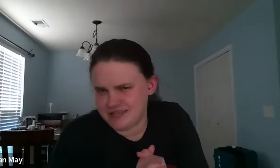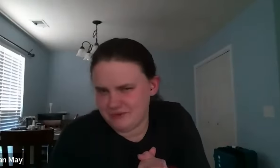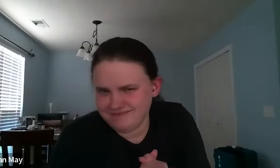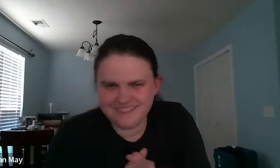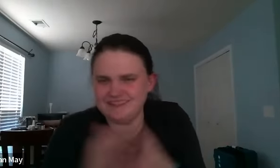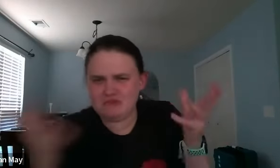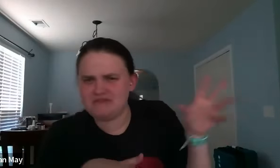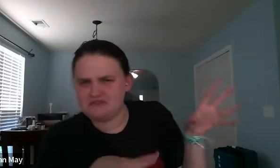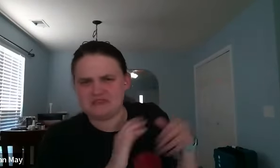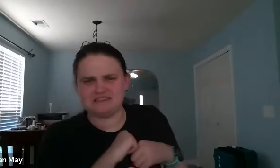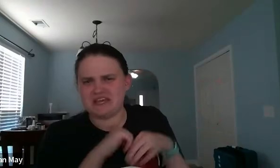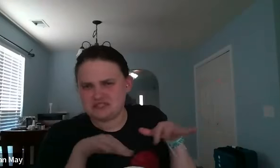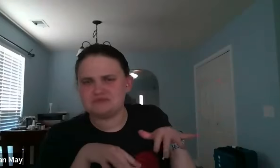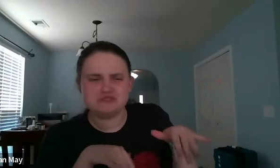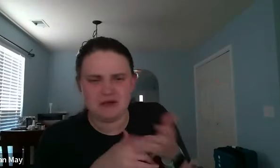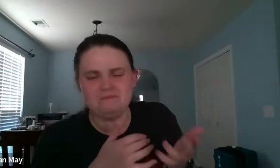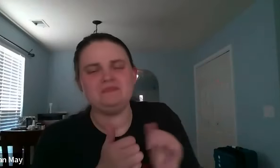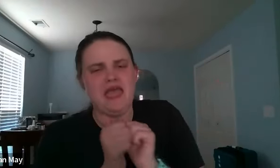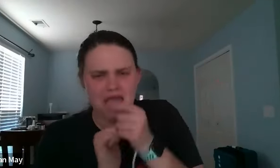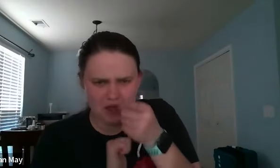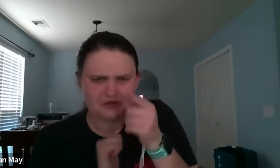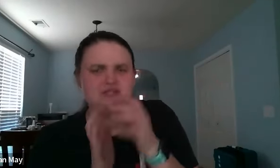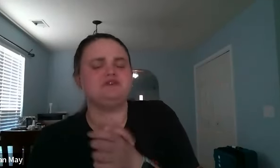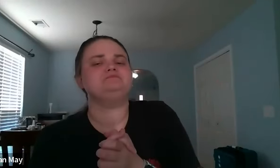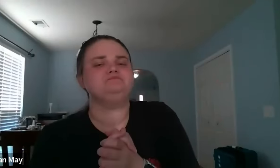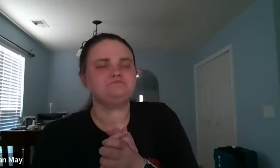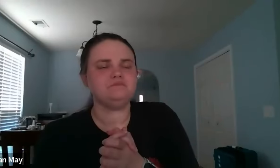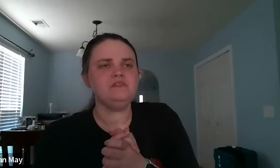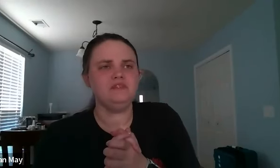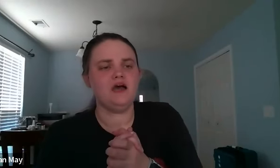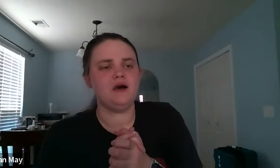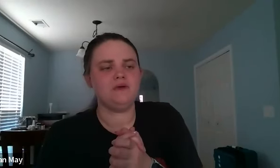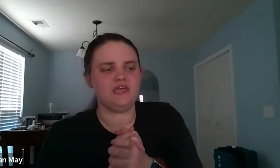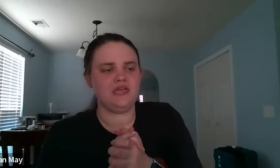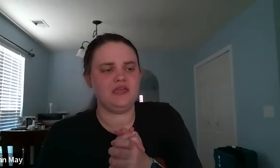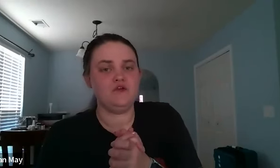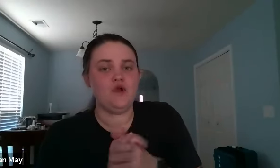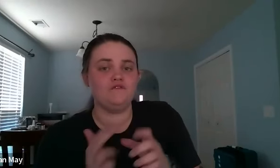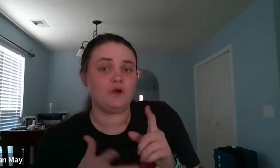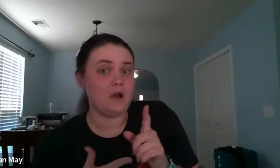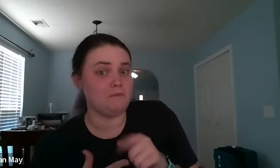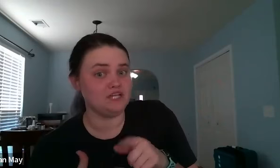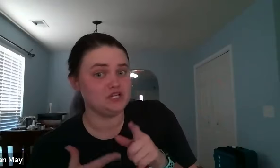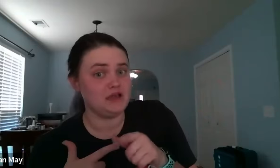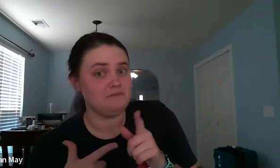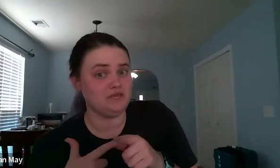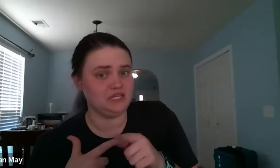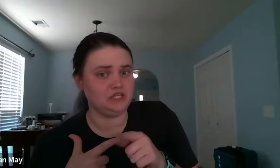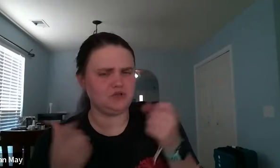that way. We have a few things like that too. So, how are you? And then for how much or how many, you go